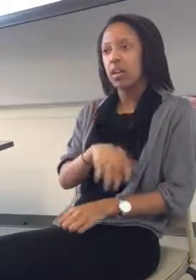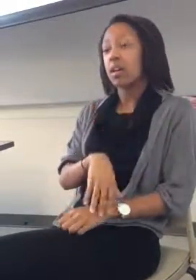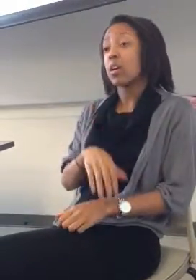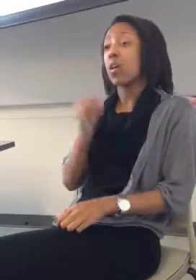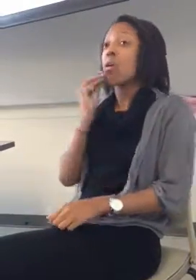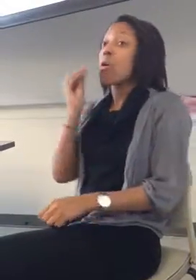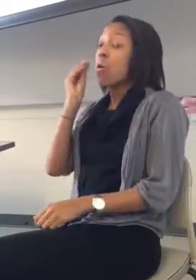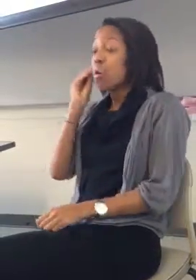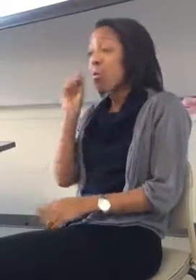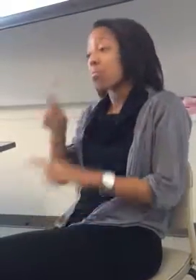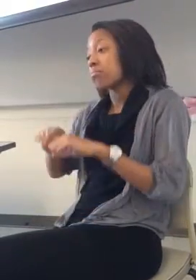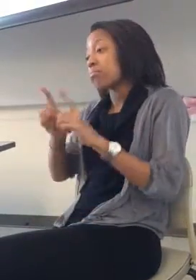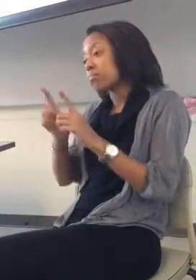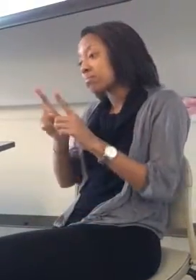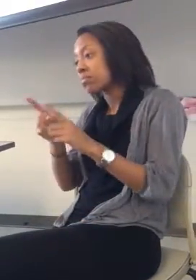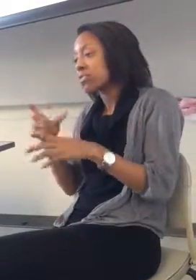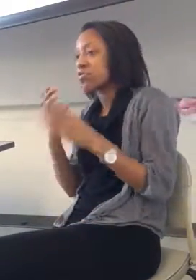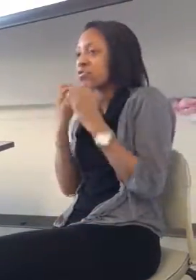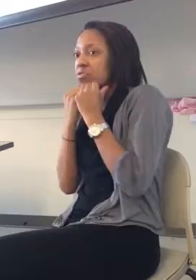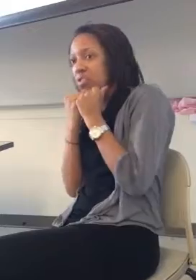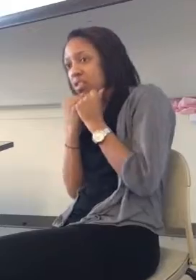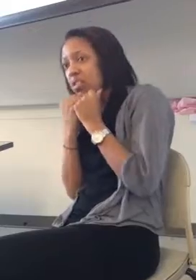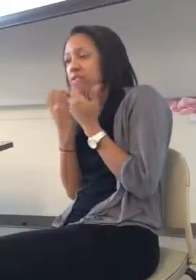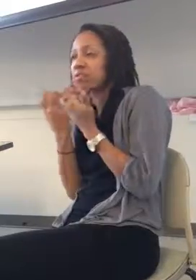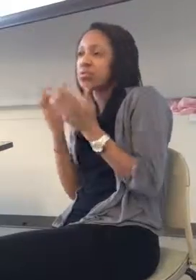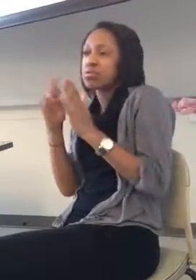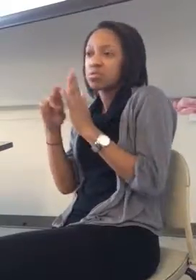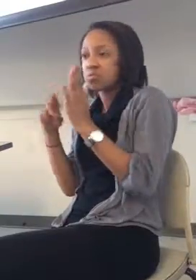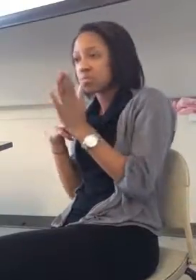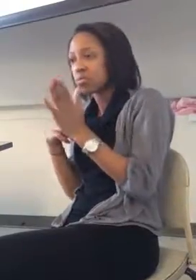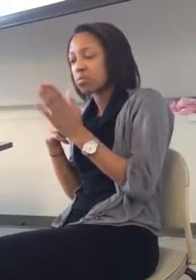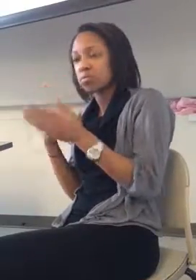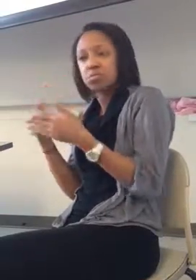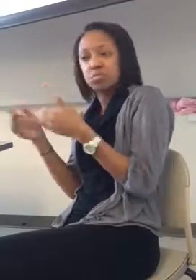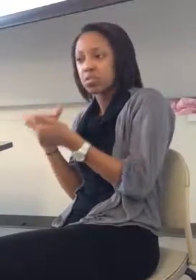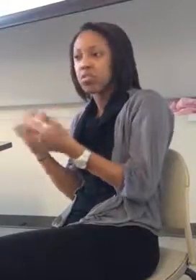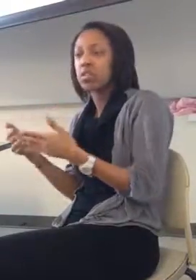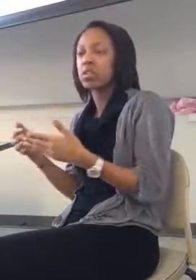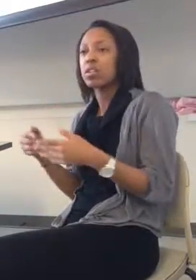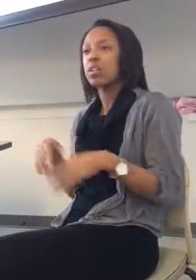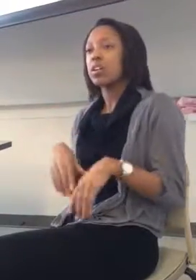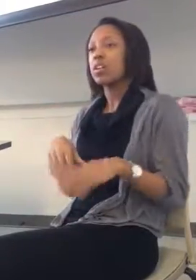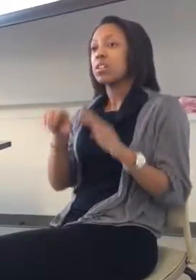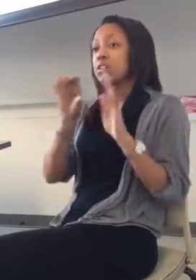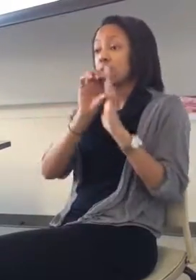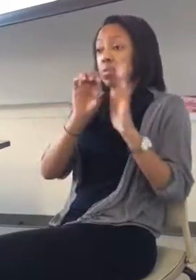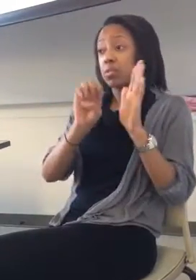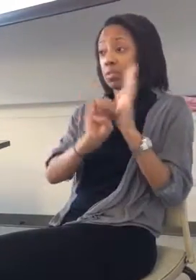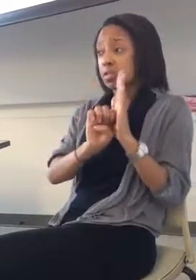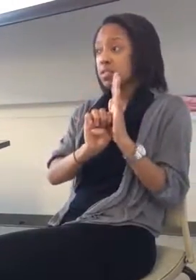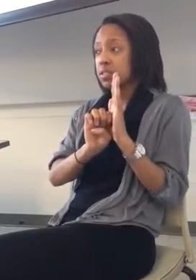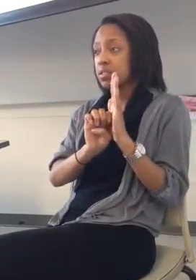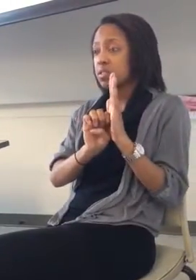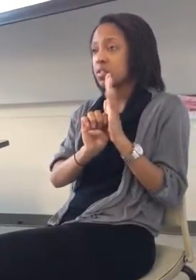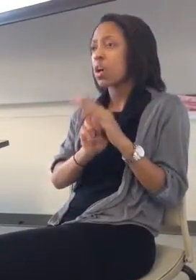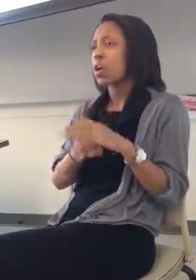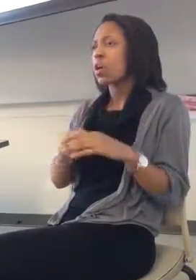At Okay. your job, that should be important. Okay. So as far as the code of ethics, does everyone in this room support